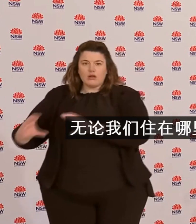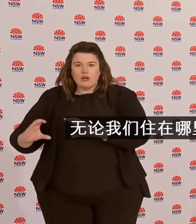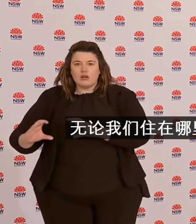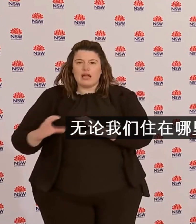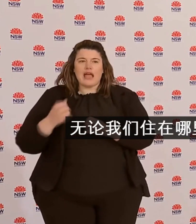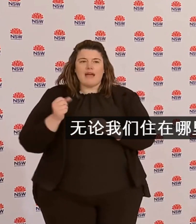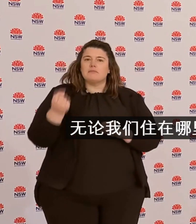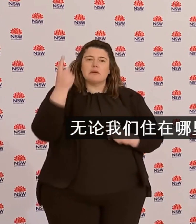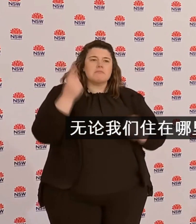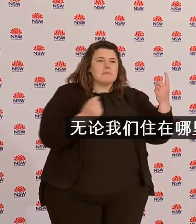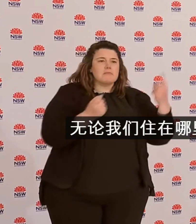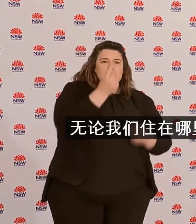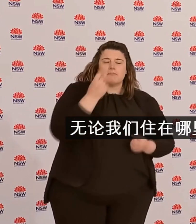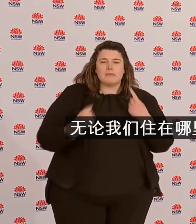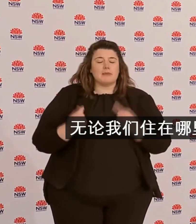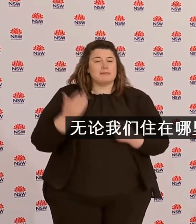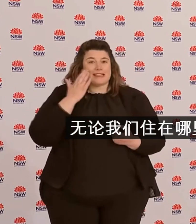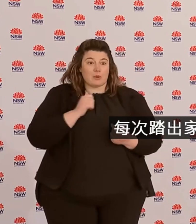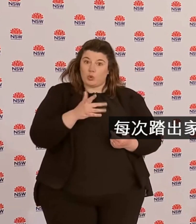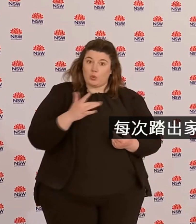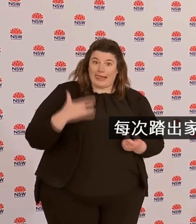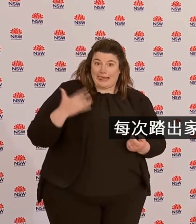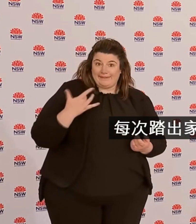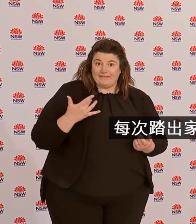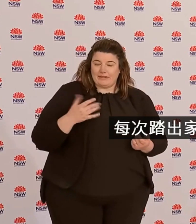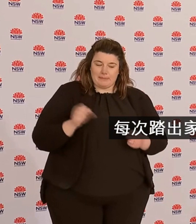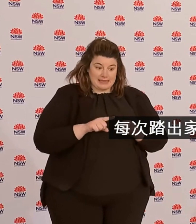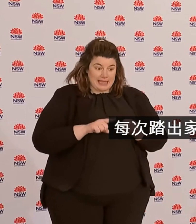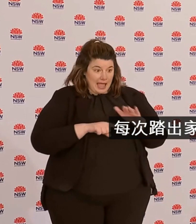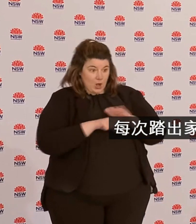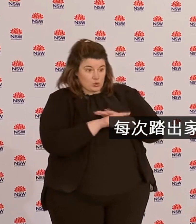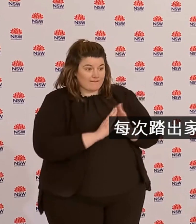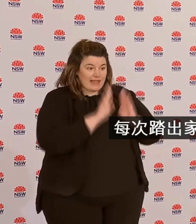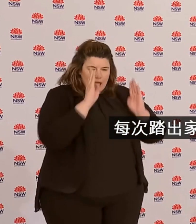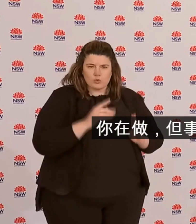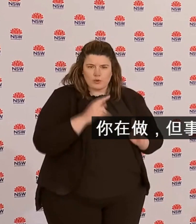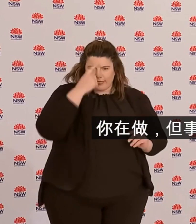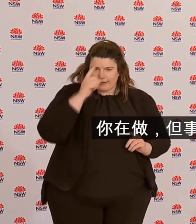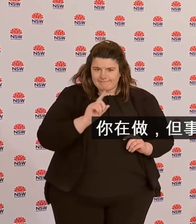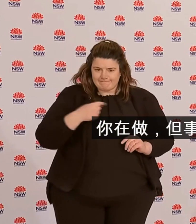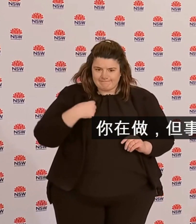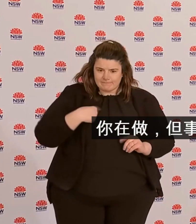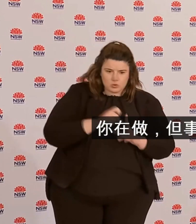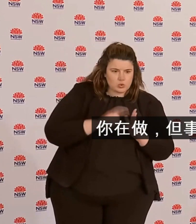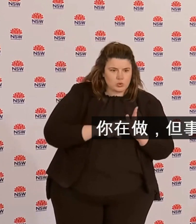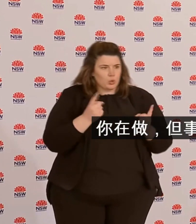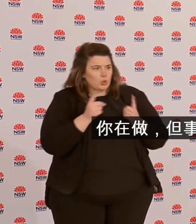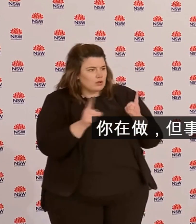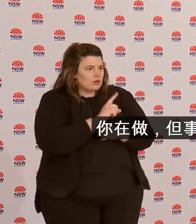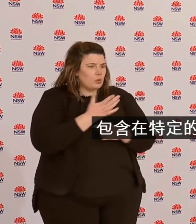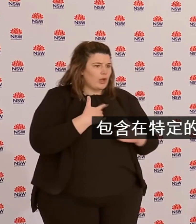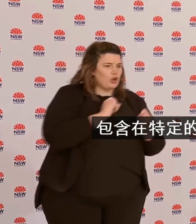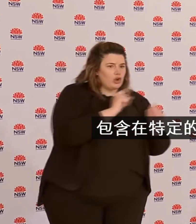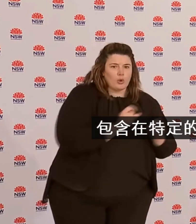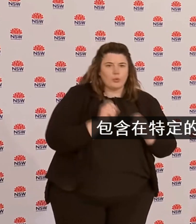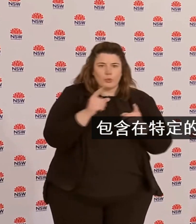there, and all of us have to be vigilant, no matter where we live. Every time you set foot outside the house, you have to think about what you're doing. But the fact that we've